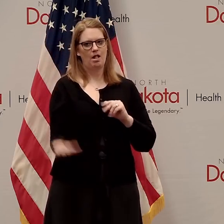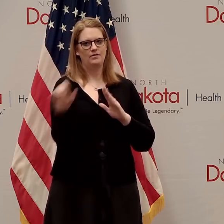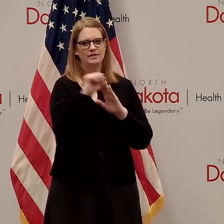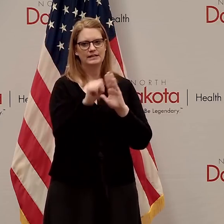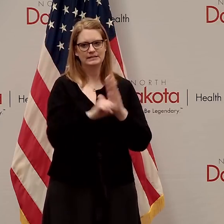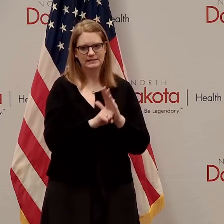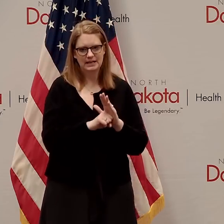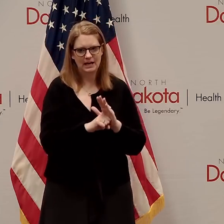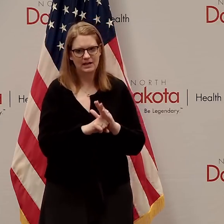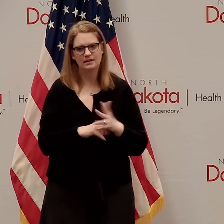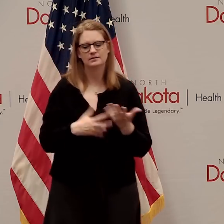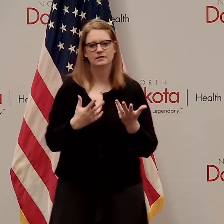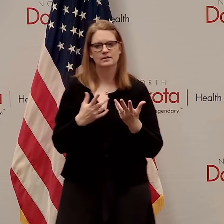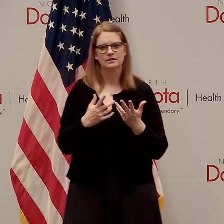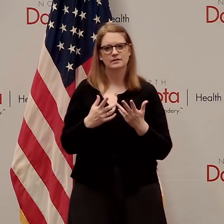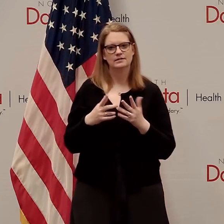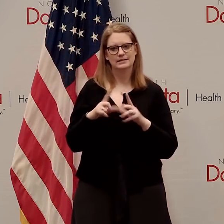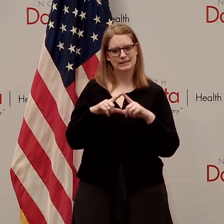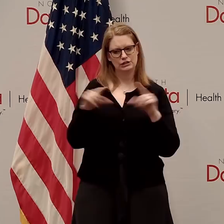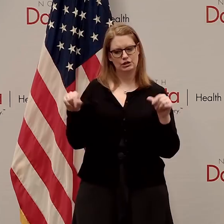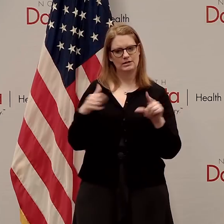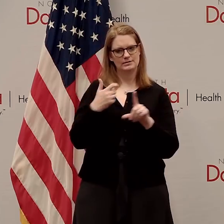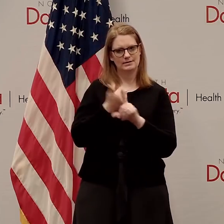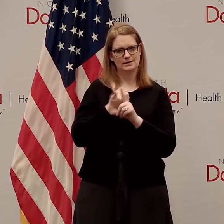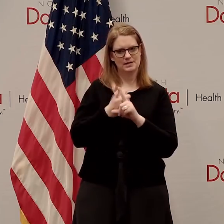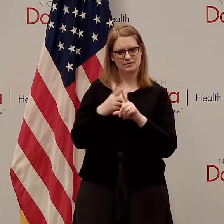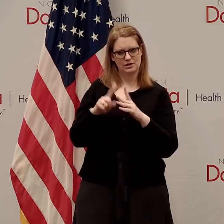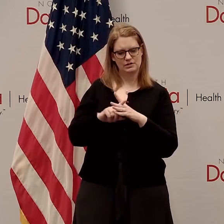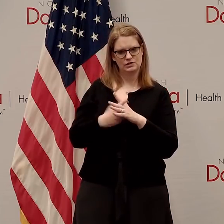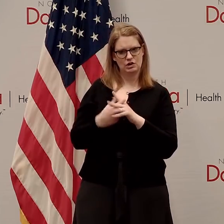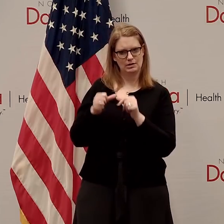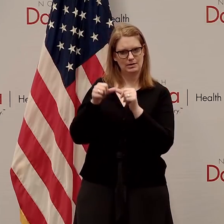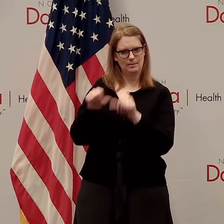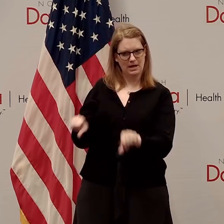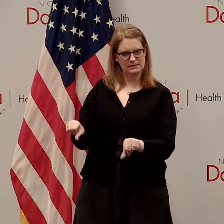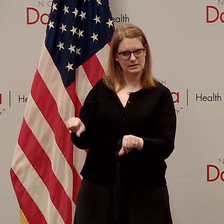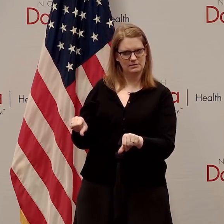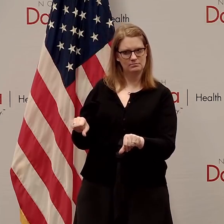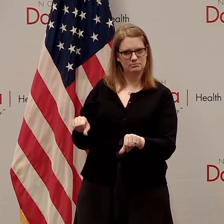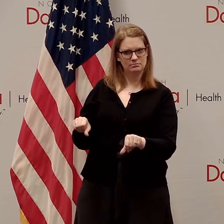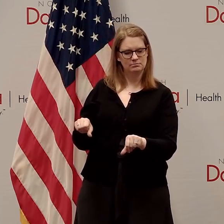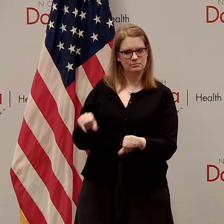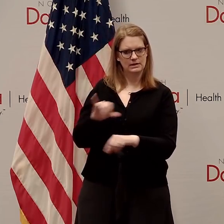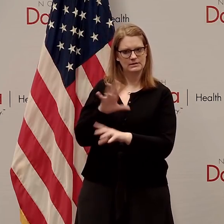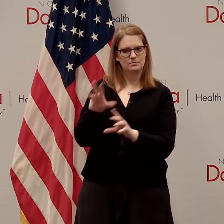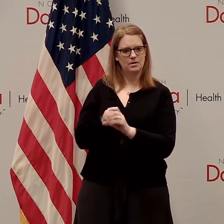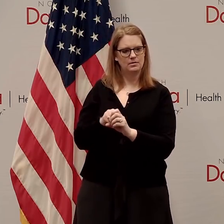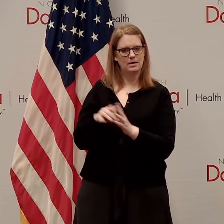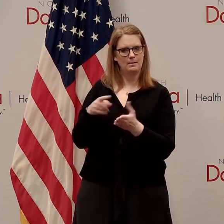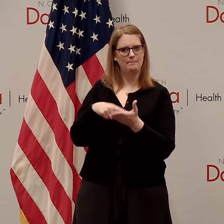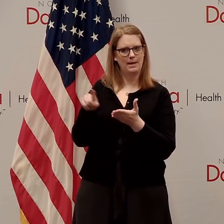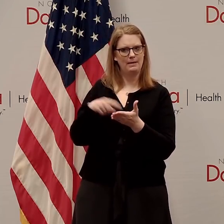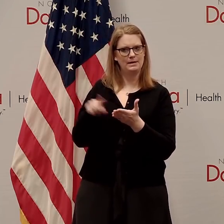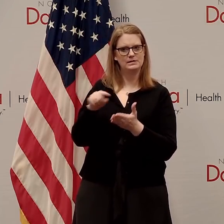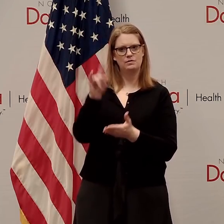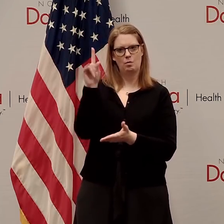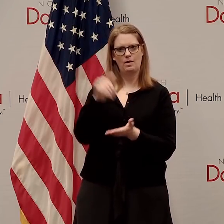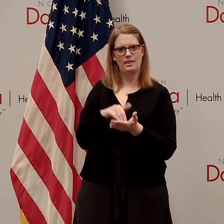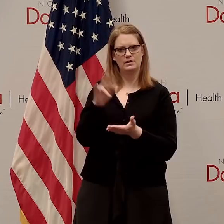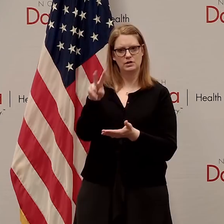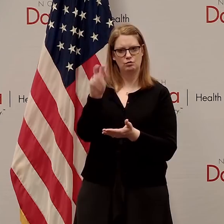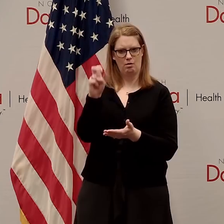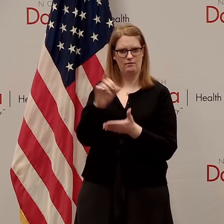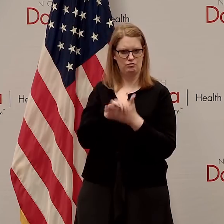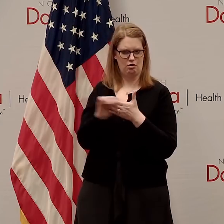are starting to be deposited today in people's direct deposit accounts as part of the payments of the $1,200 per